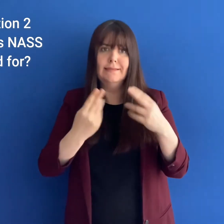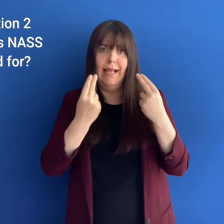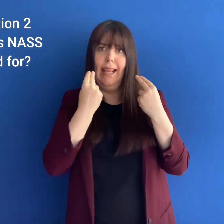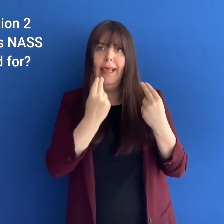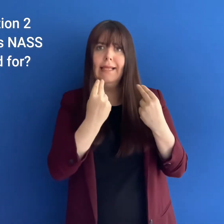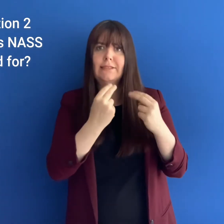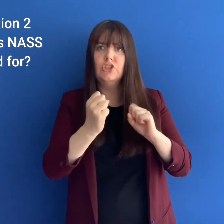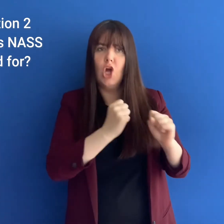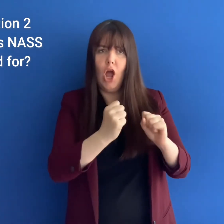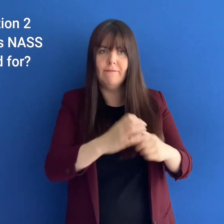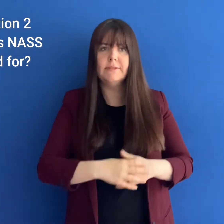people with disabilities need.